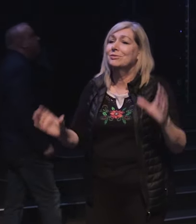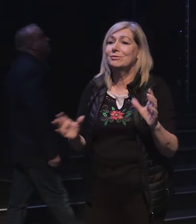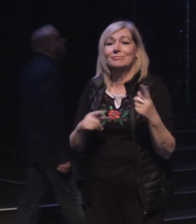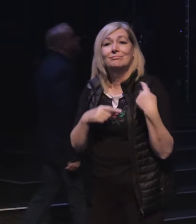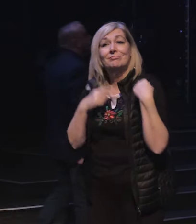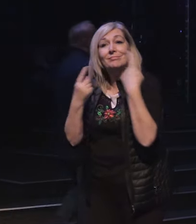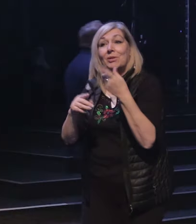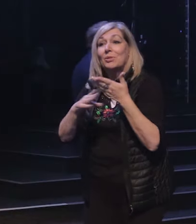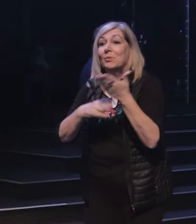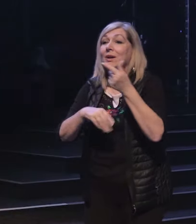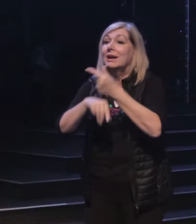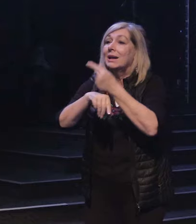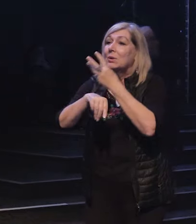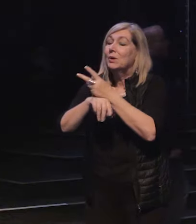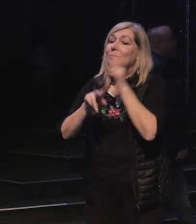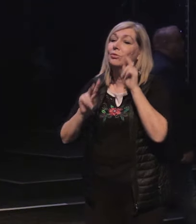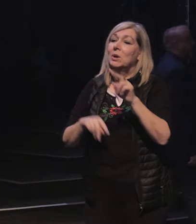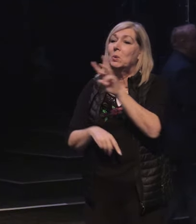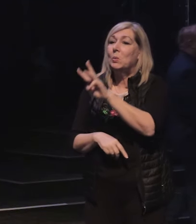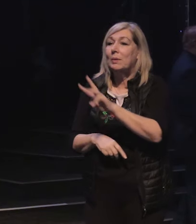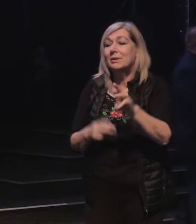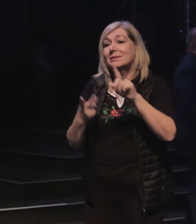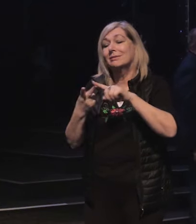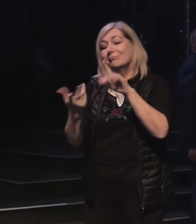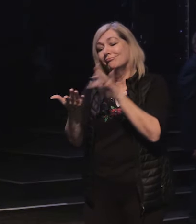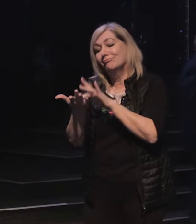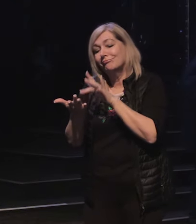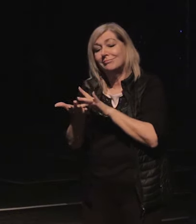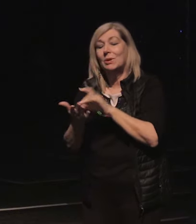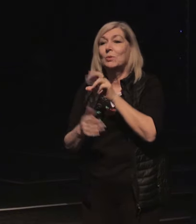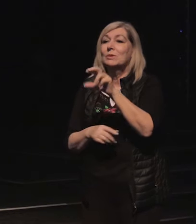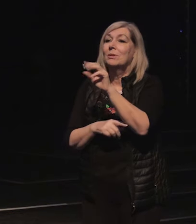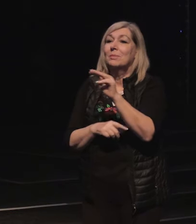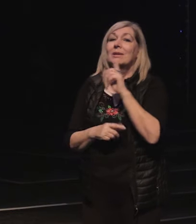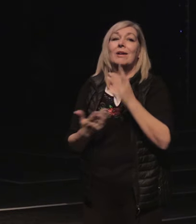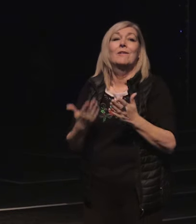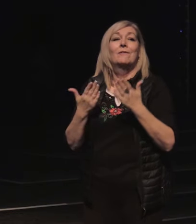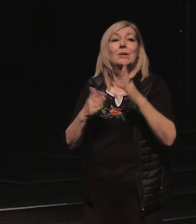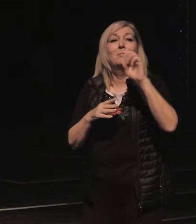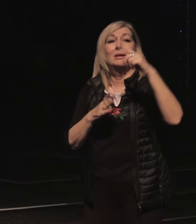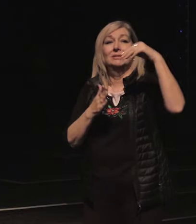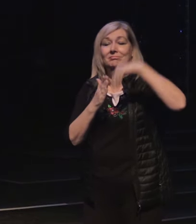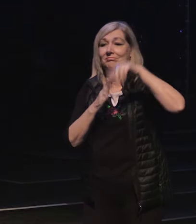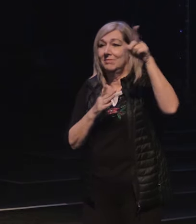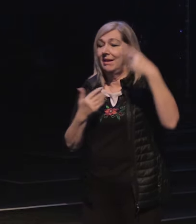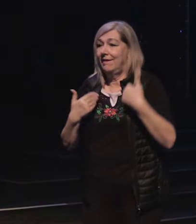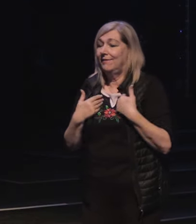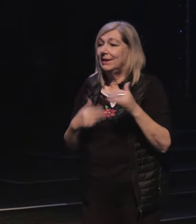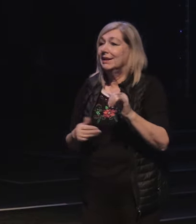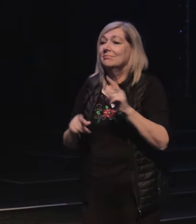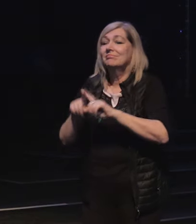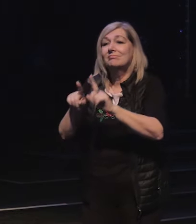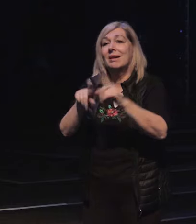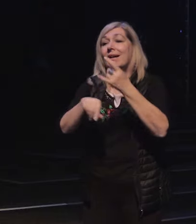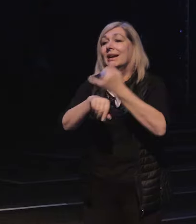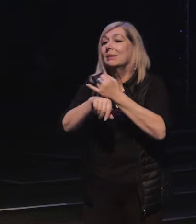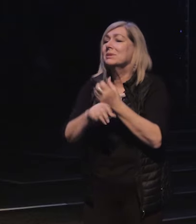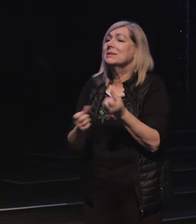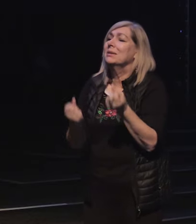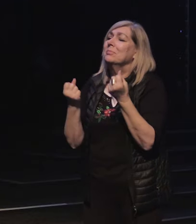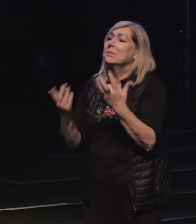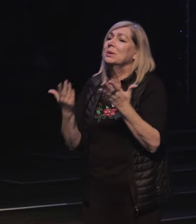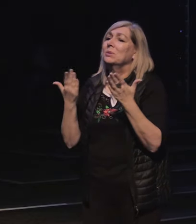Gateway, you can give on our website, our mobile app, or in any of the offering boxes at any of our campuses. There's so many ways you can discover community